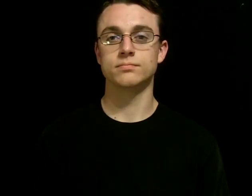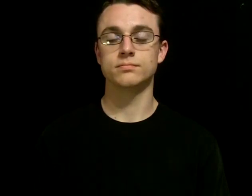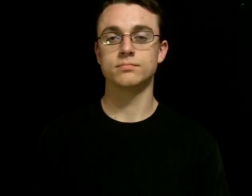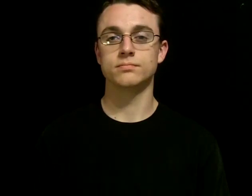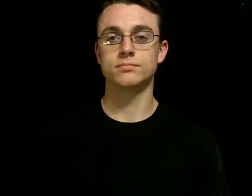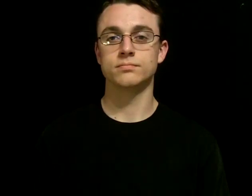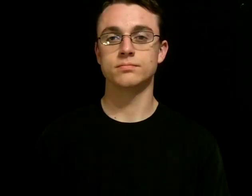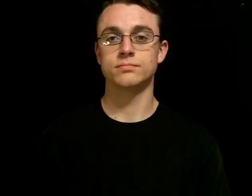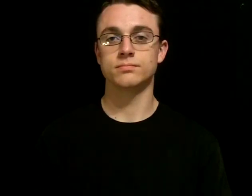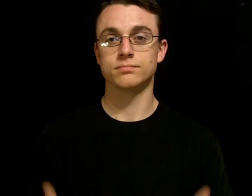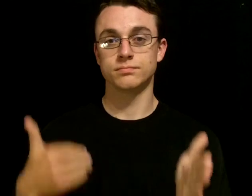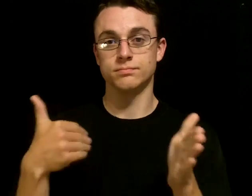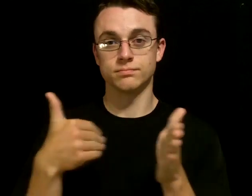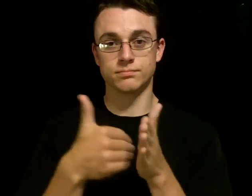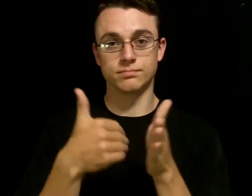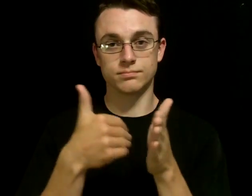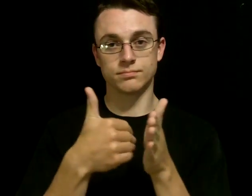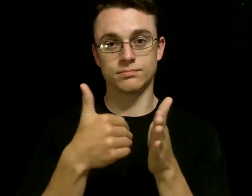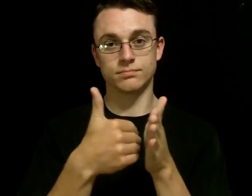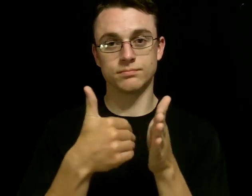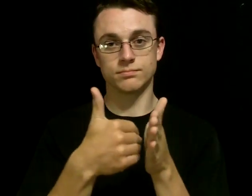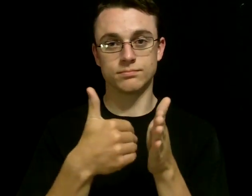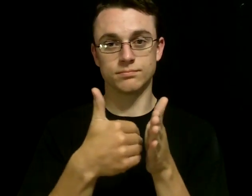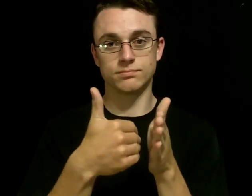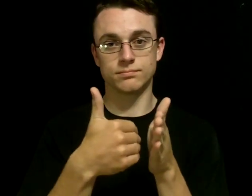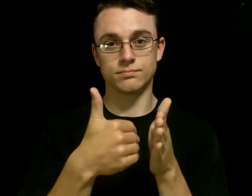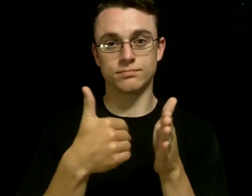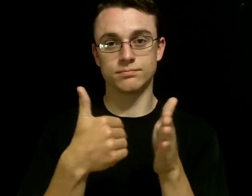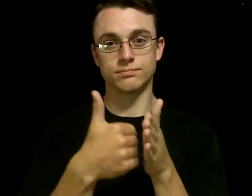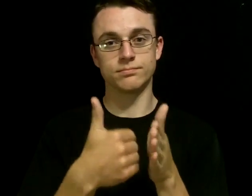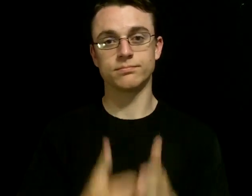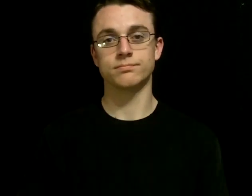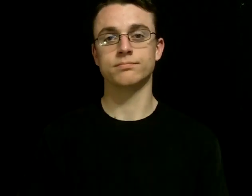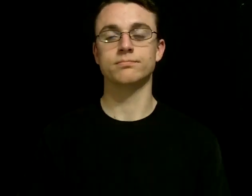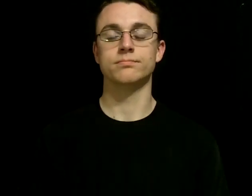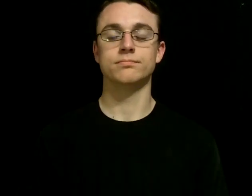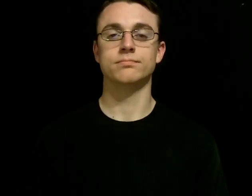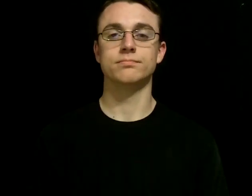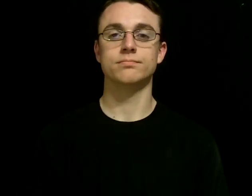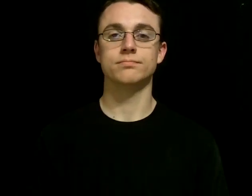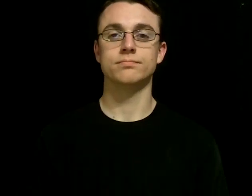near. And it's this. They're close to each other. They're near. And that's it for this week.